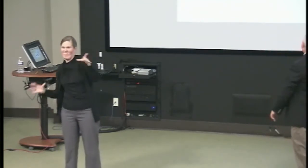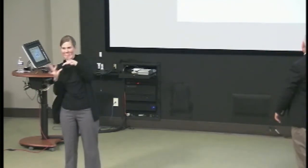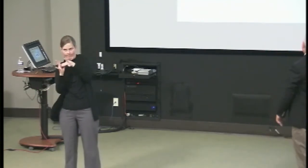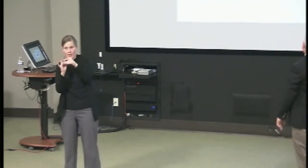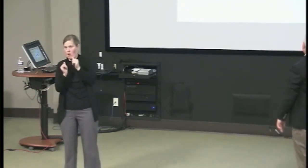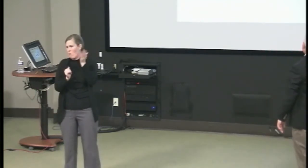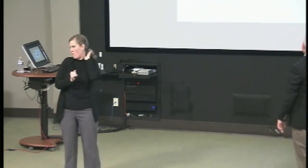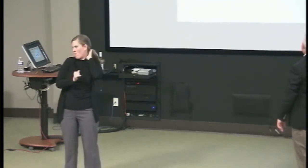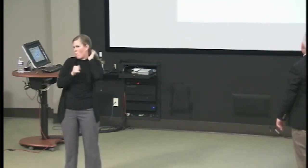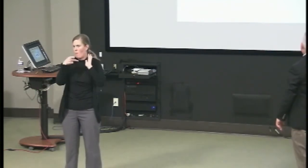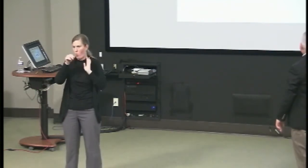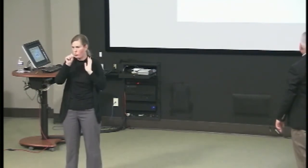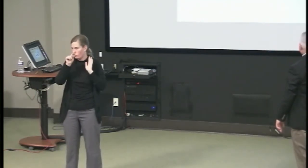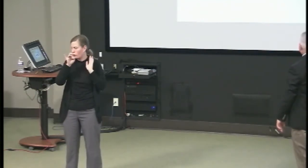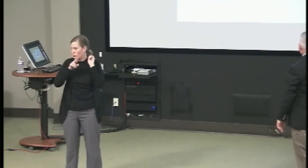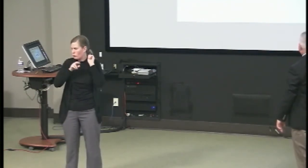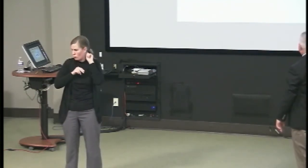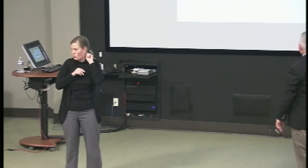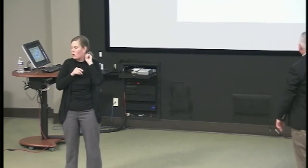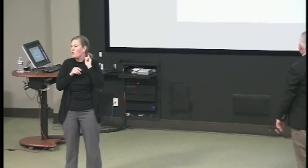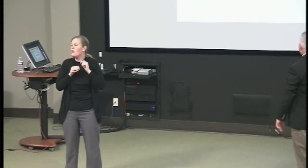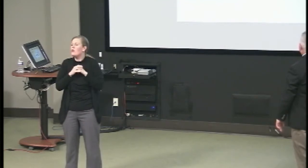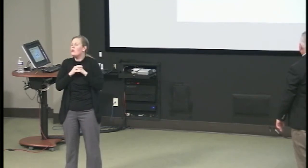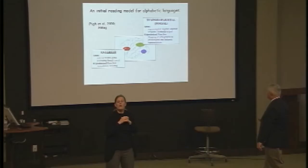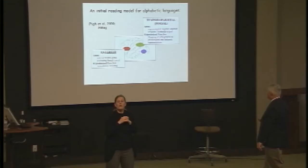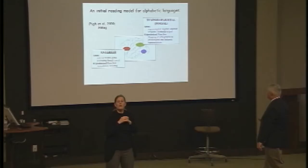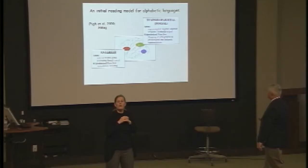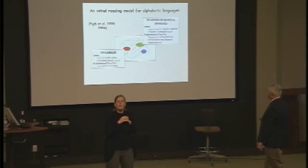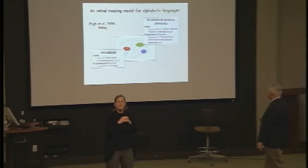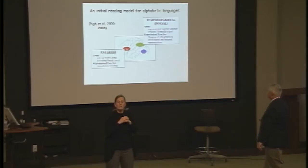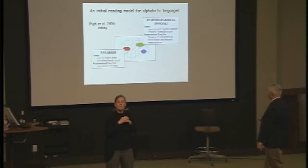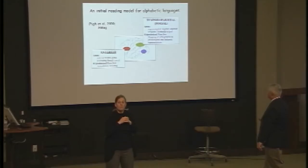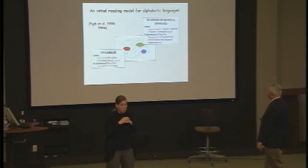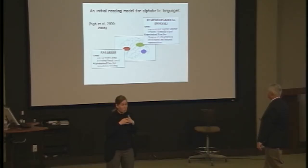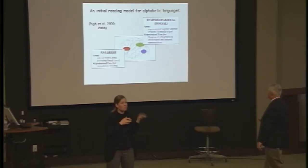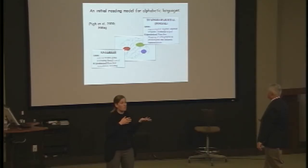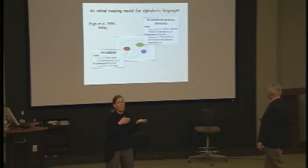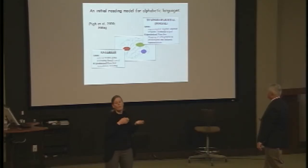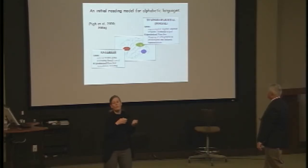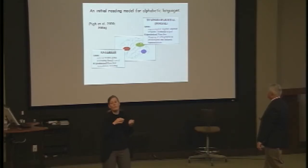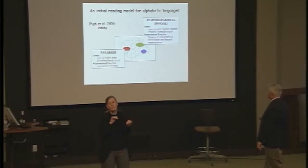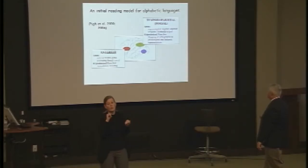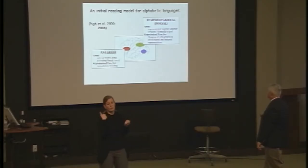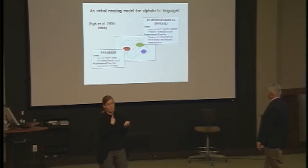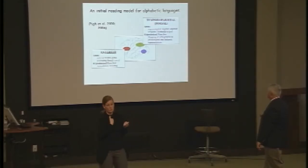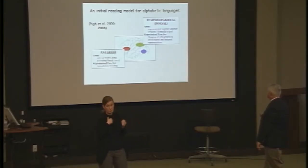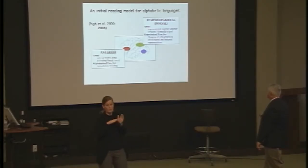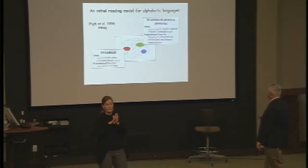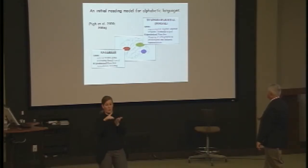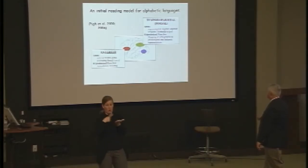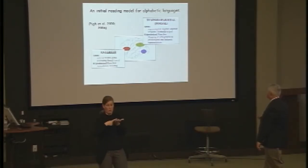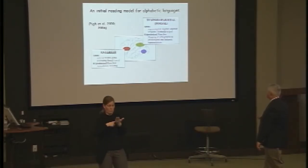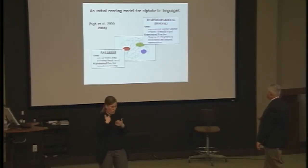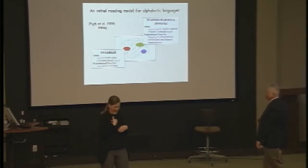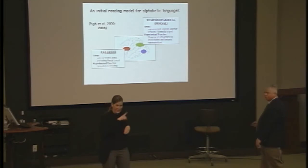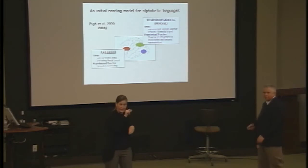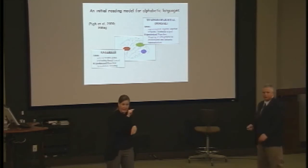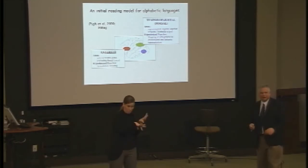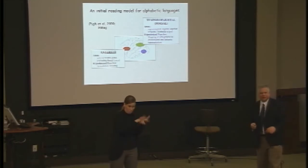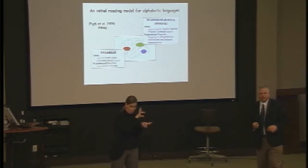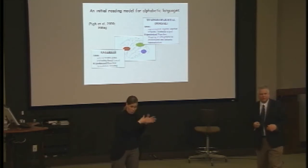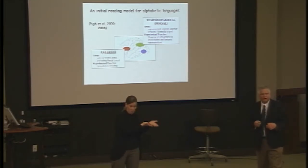component. And as you'll see in a minute, we also argued from this, our data, that the dorsal and